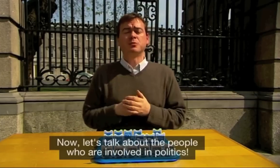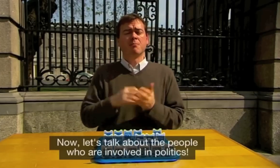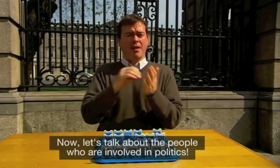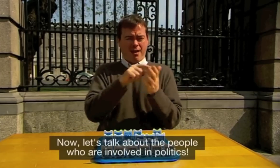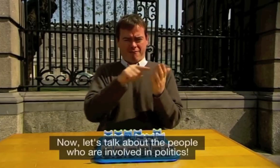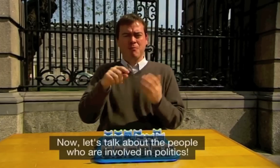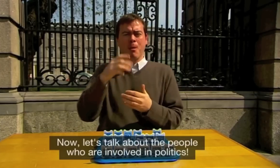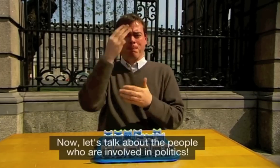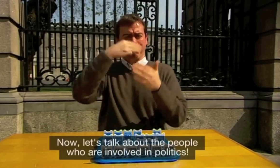in politics.